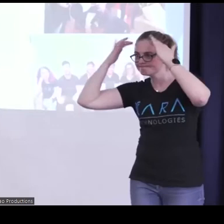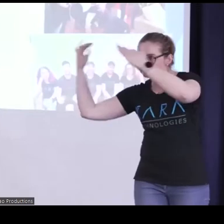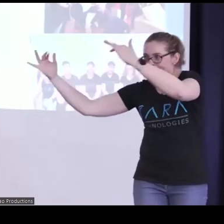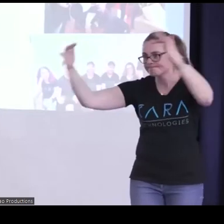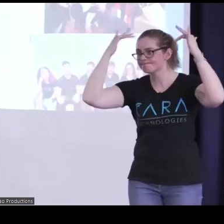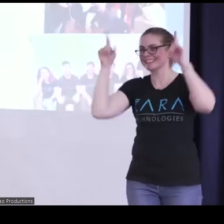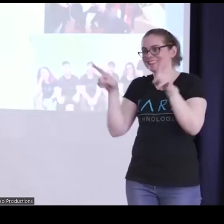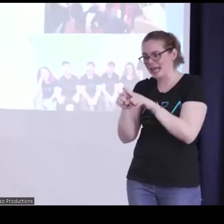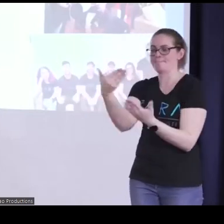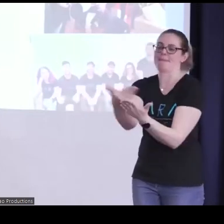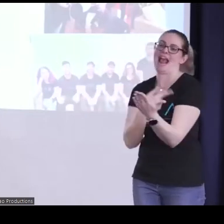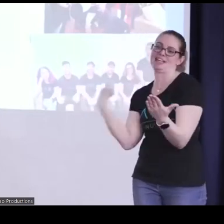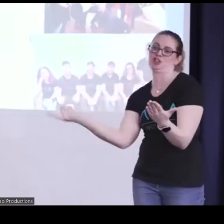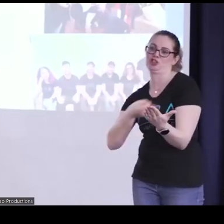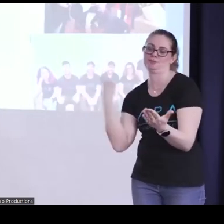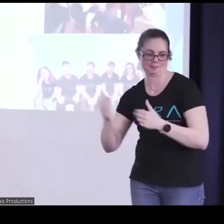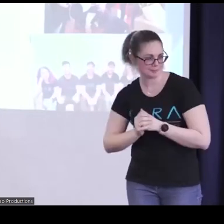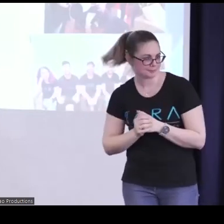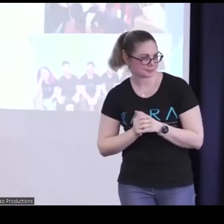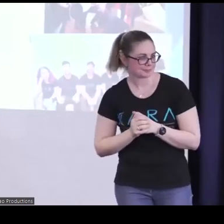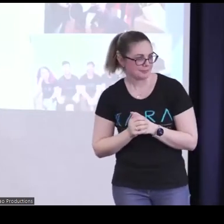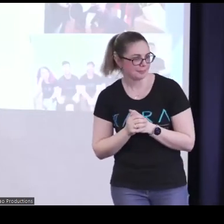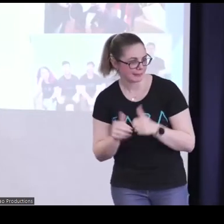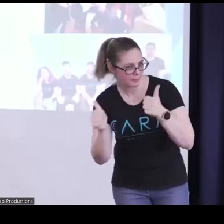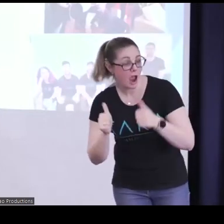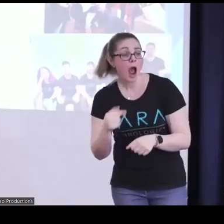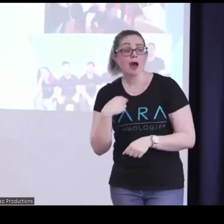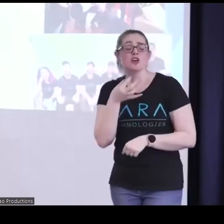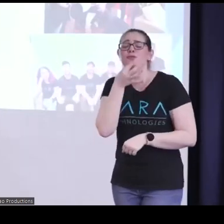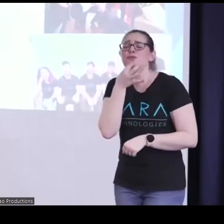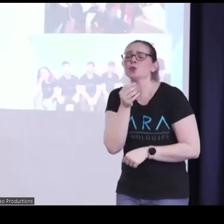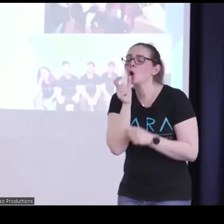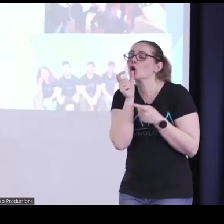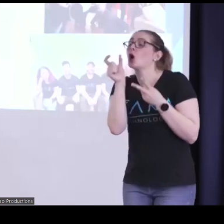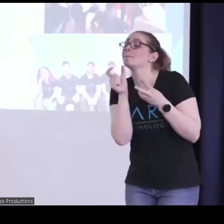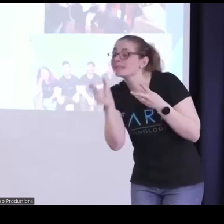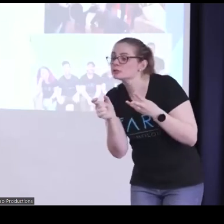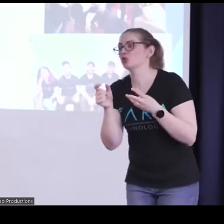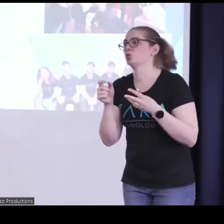avatars because we have great communication and we're all on the same page.